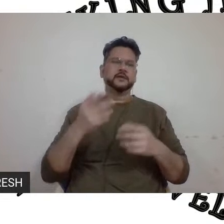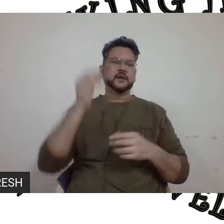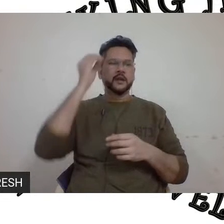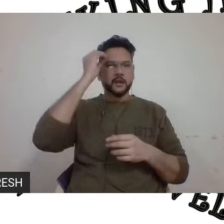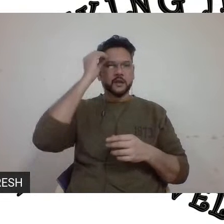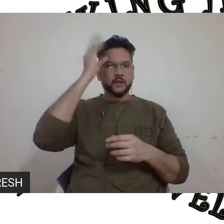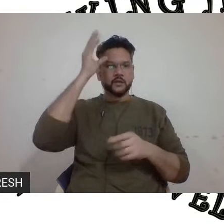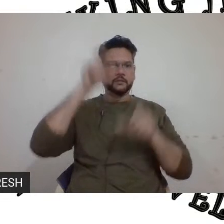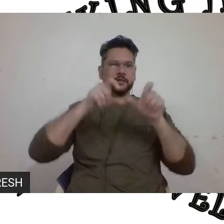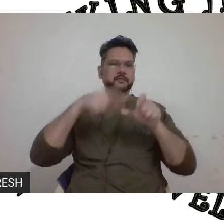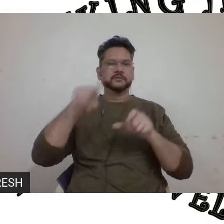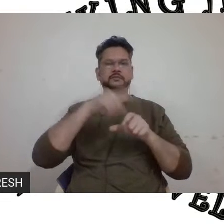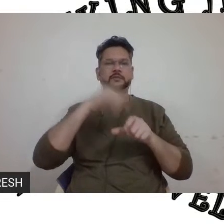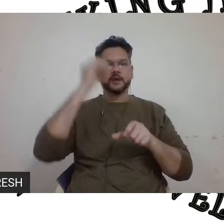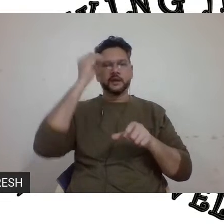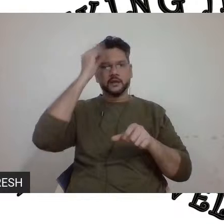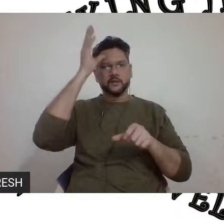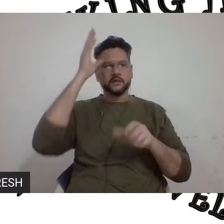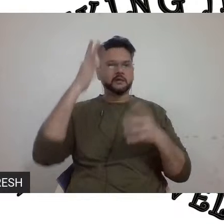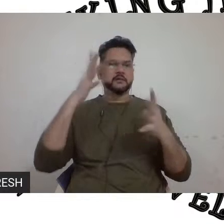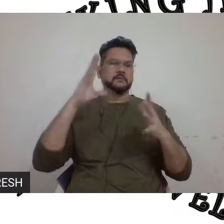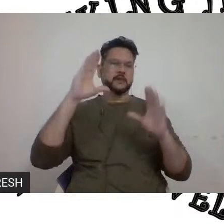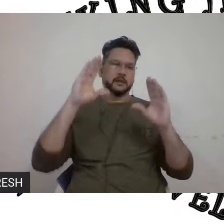because the